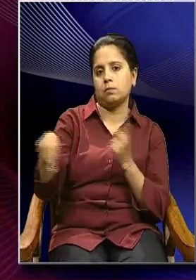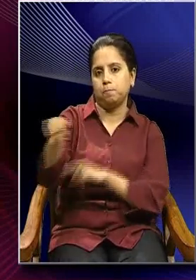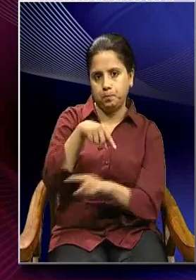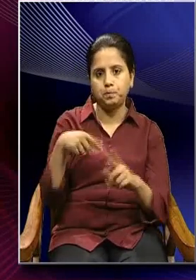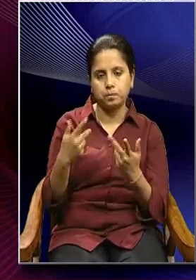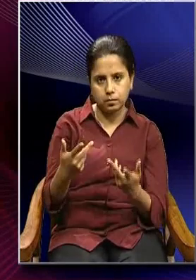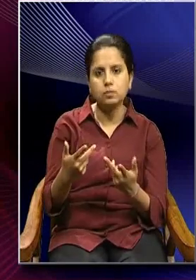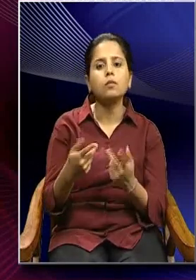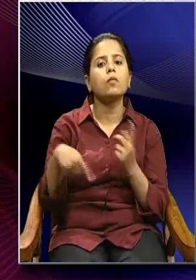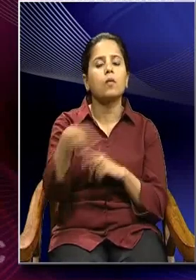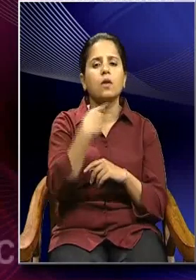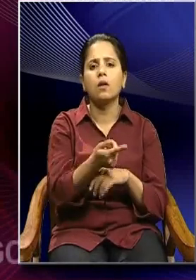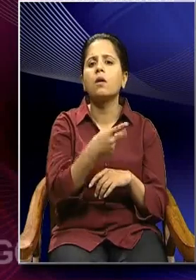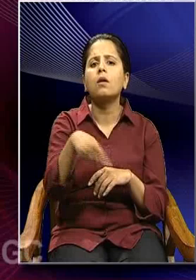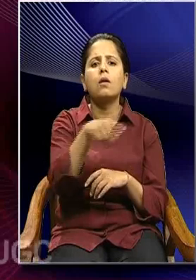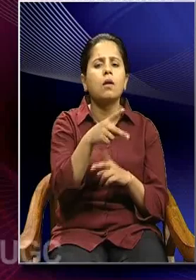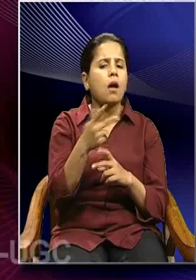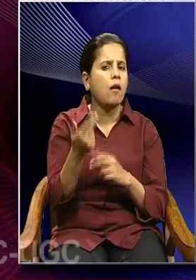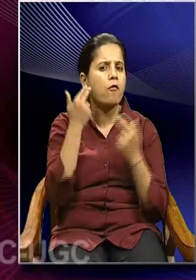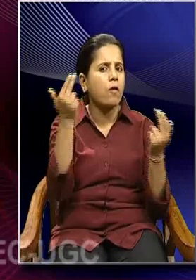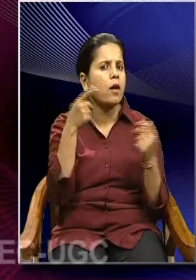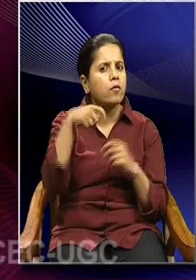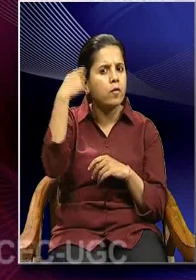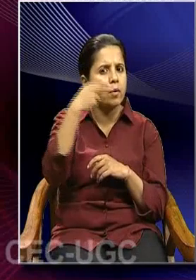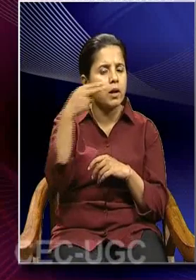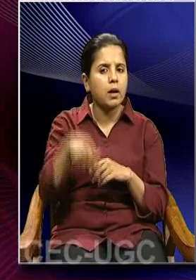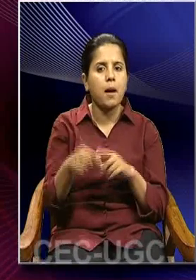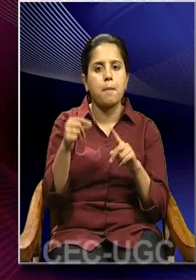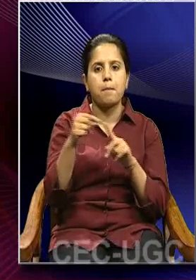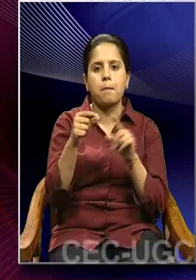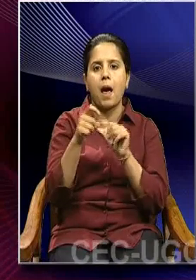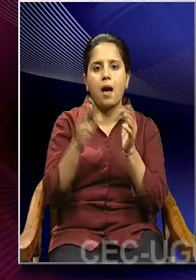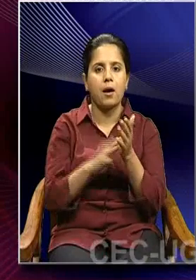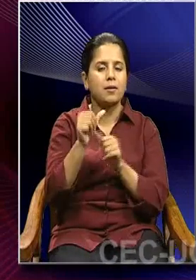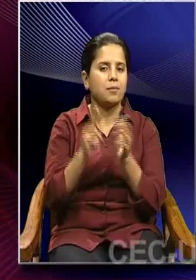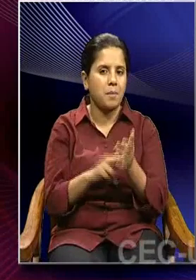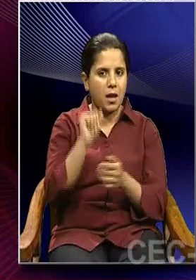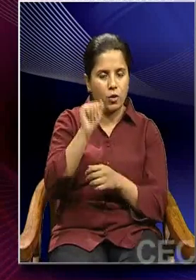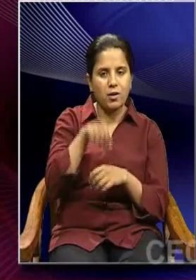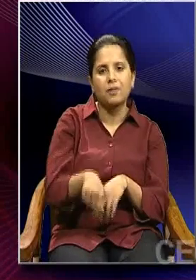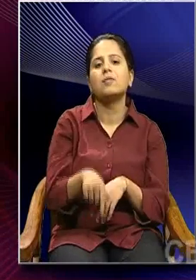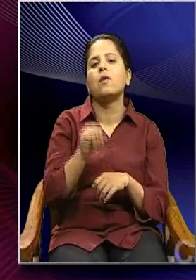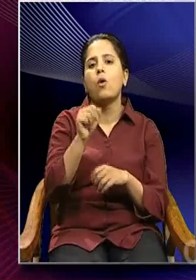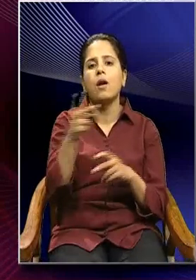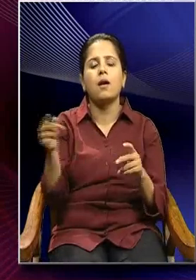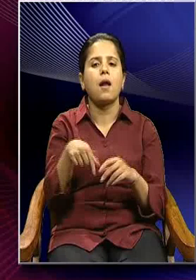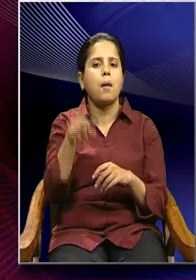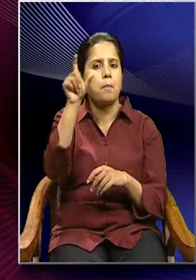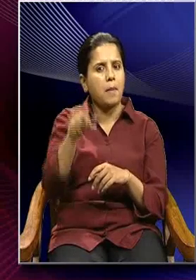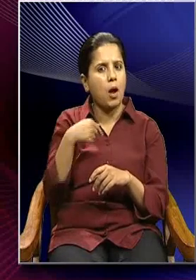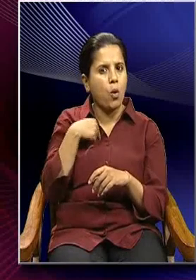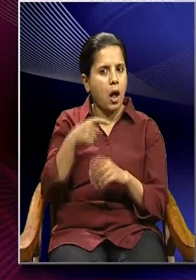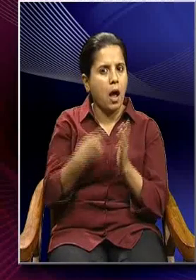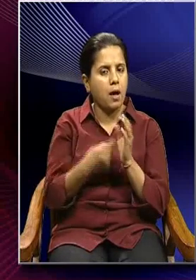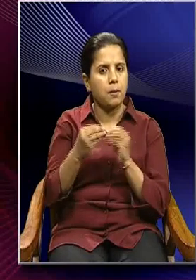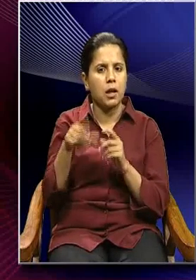And then again a popular film called Padman, the way it has been presented by R. Balki, which is a new kind